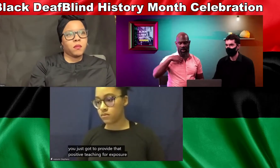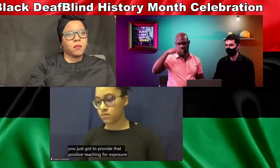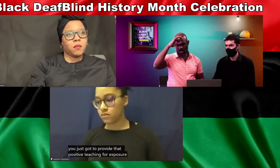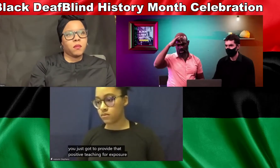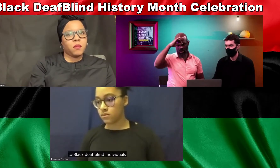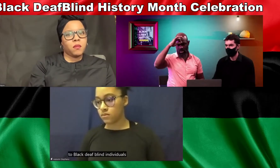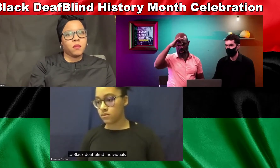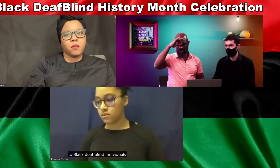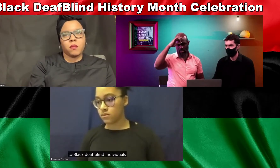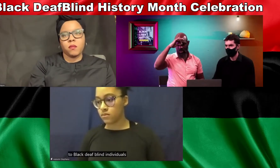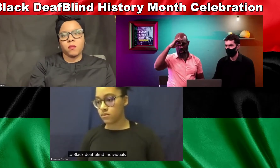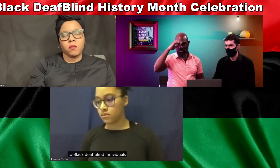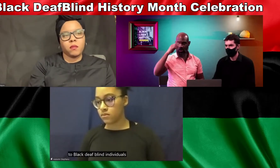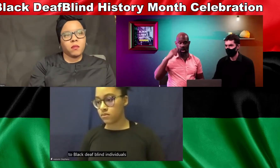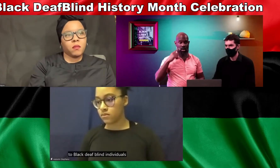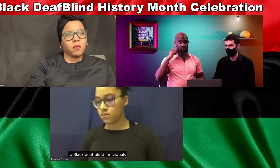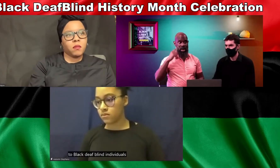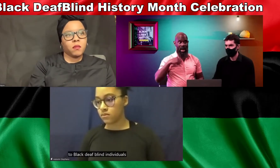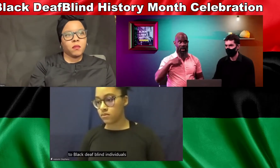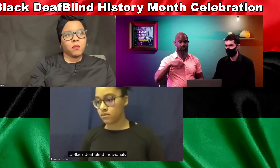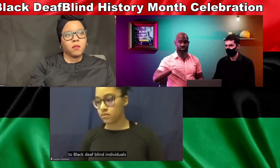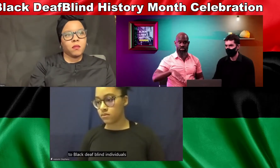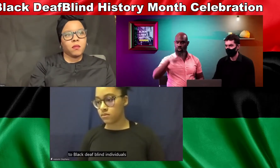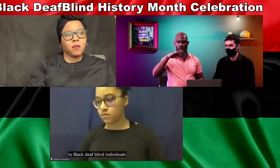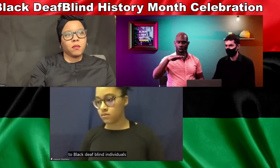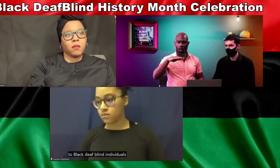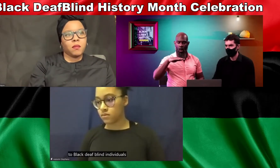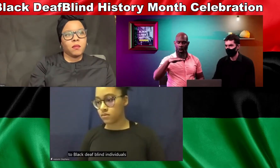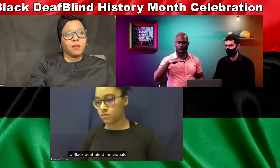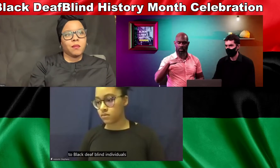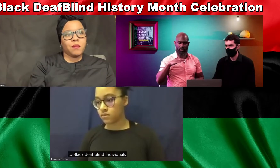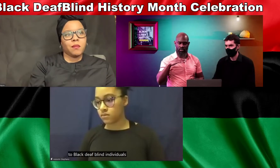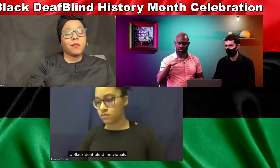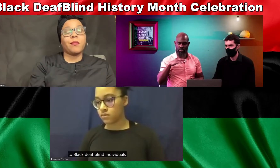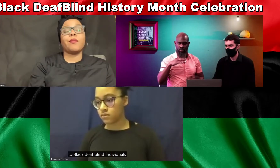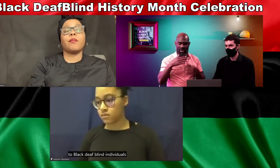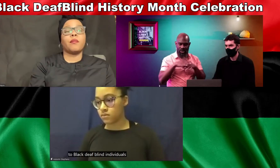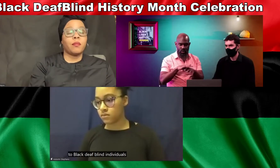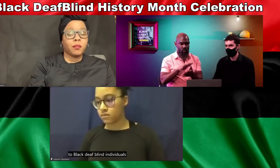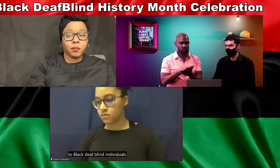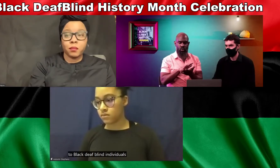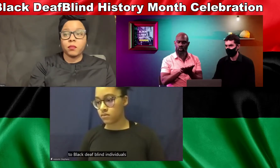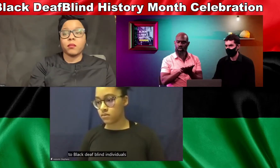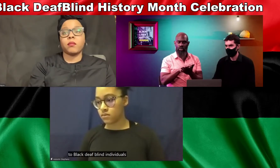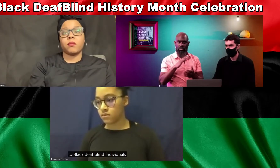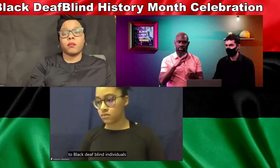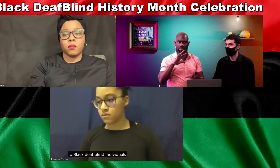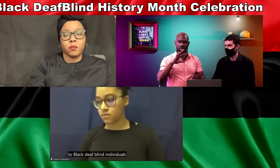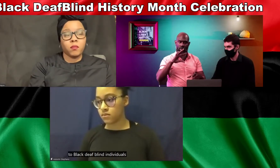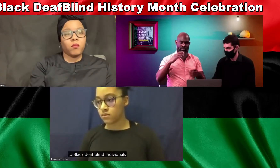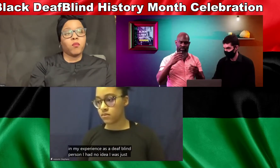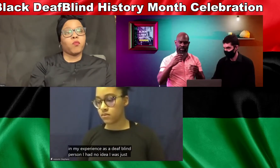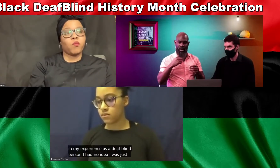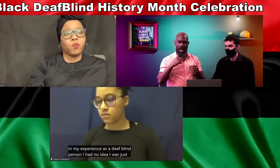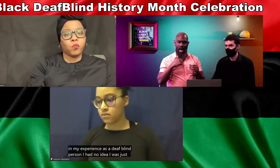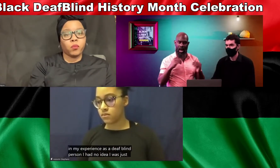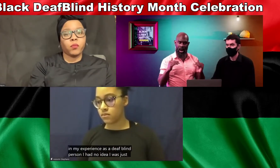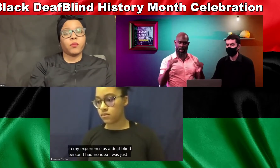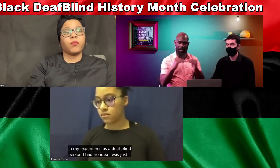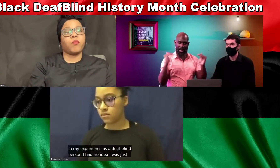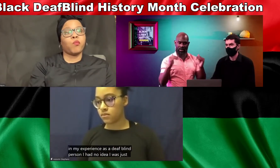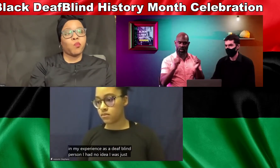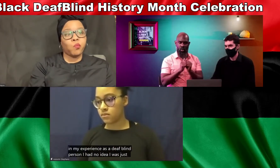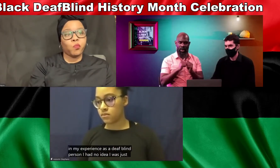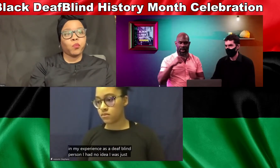And my experience as a deafblind person, I had no idea. I was just raised in a mainstream